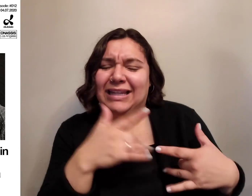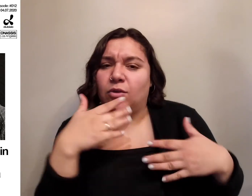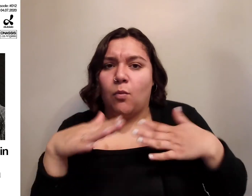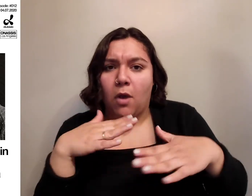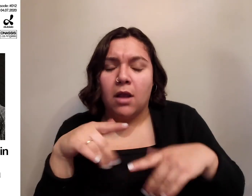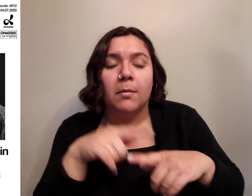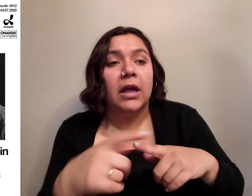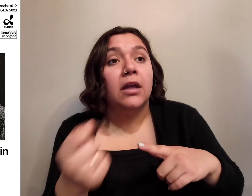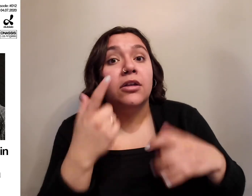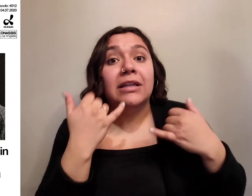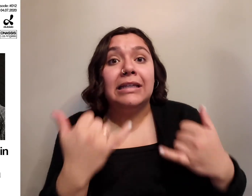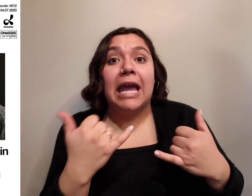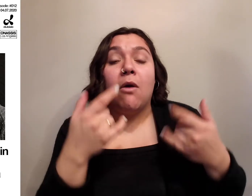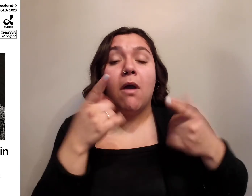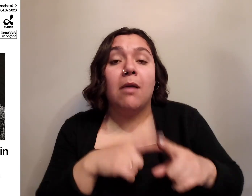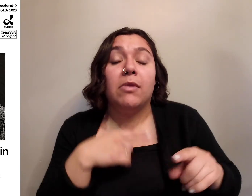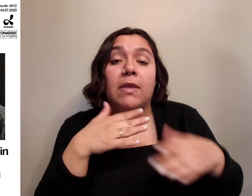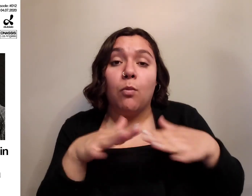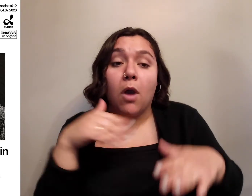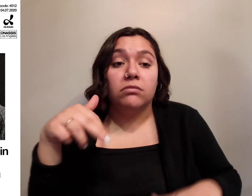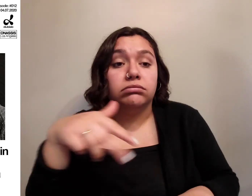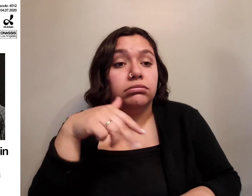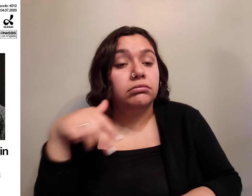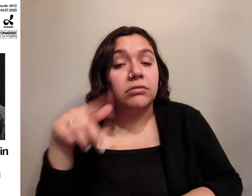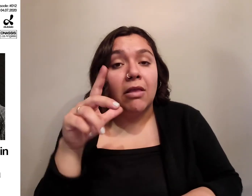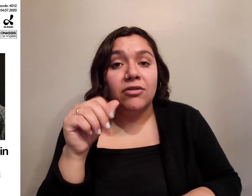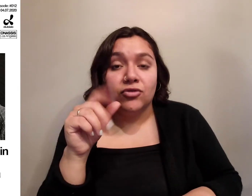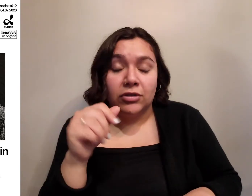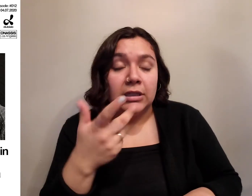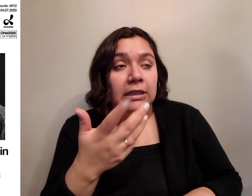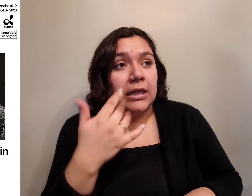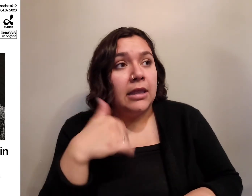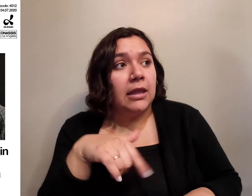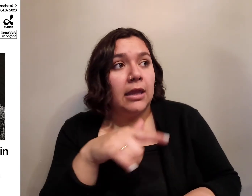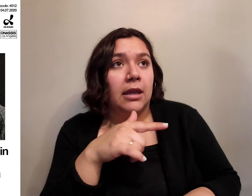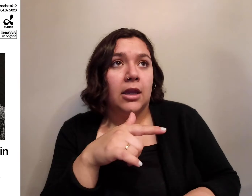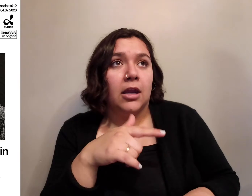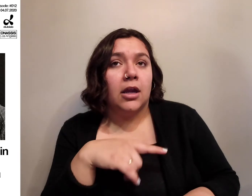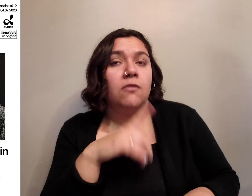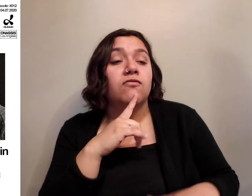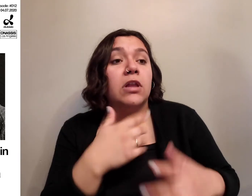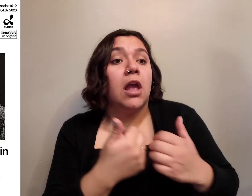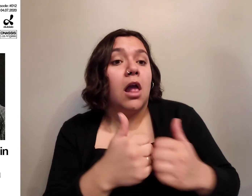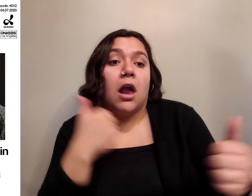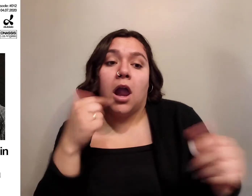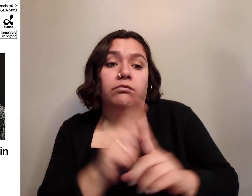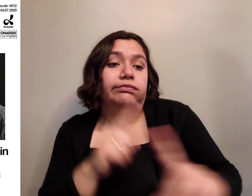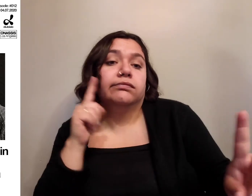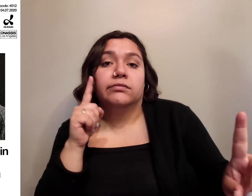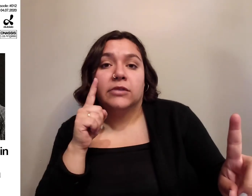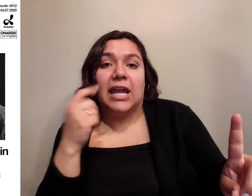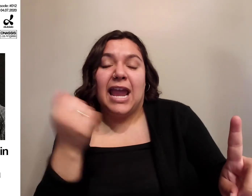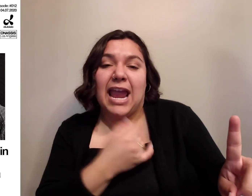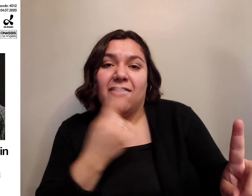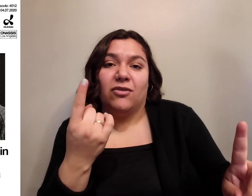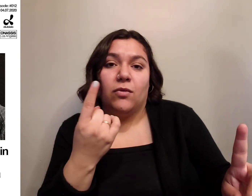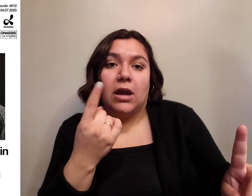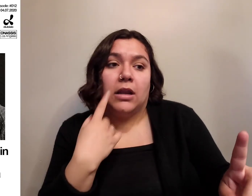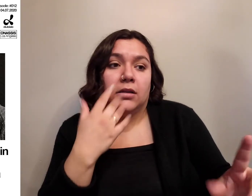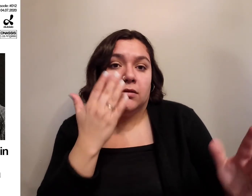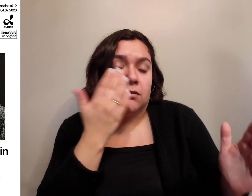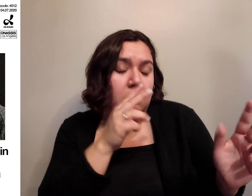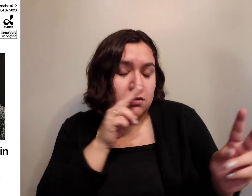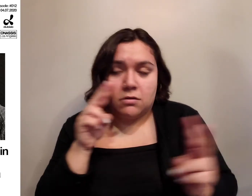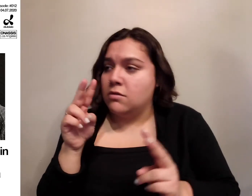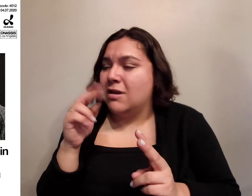streets, but now when they walk around the streets, they are far apart from each other. Everybody's turning their face